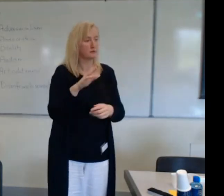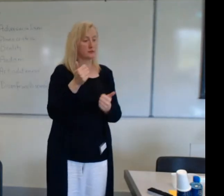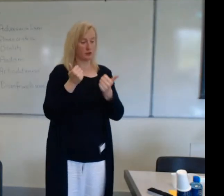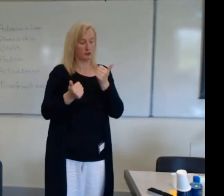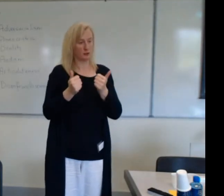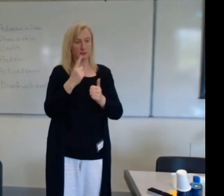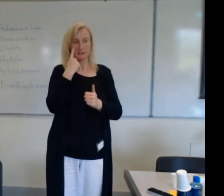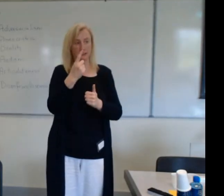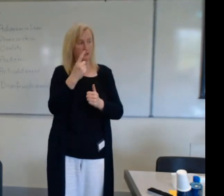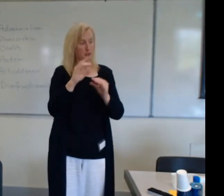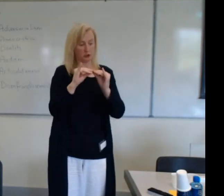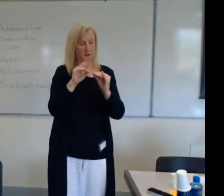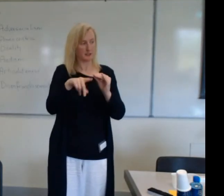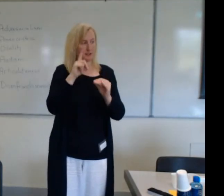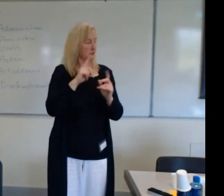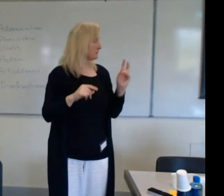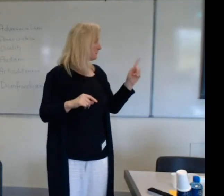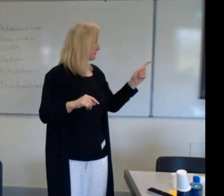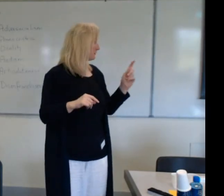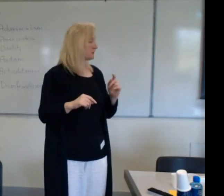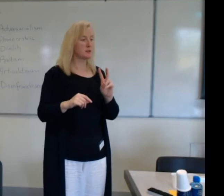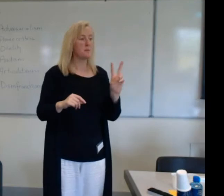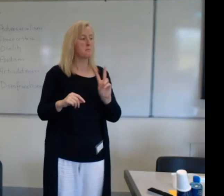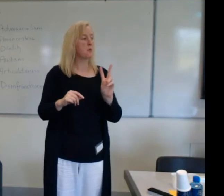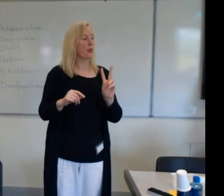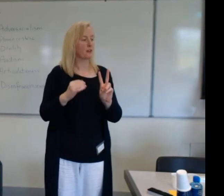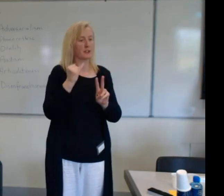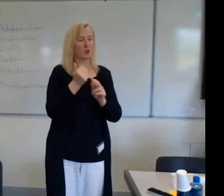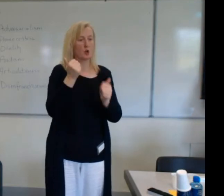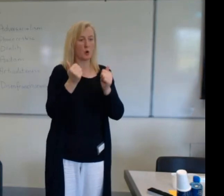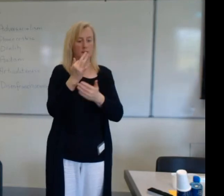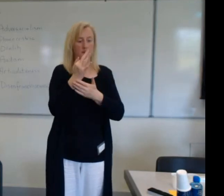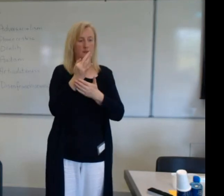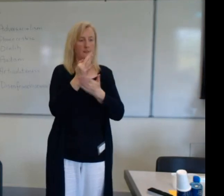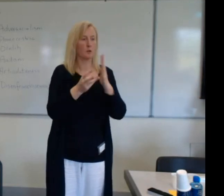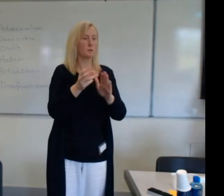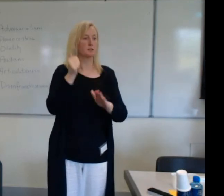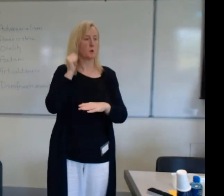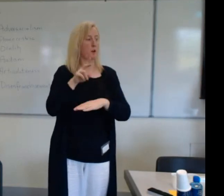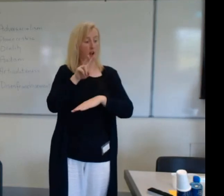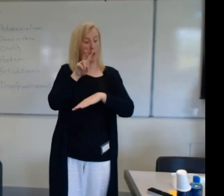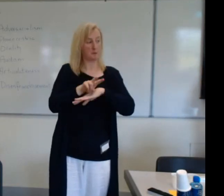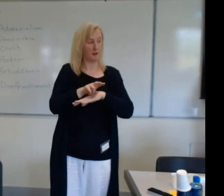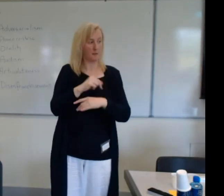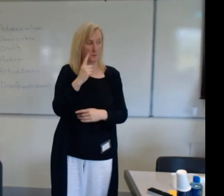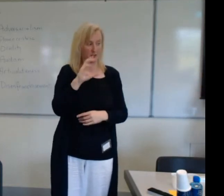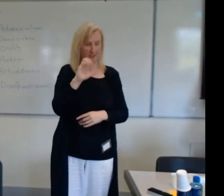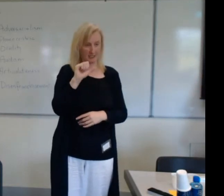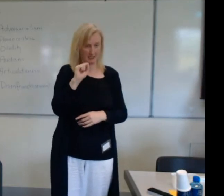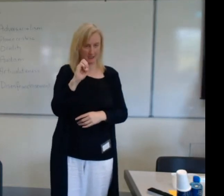Very practical things. Myself and Lucia were in court a couple of weeks ago observing a case, and at one point the interpreter